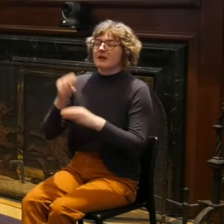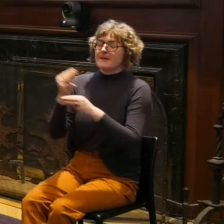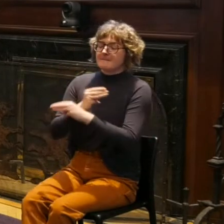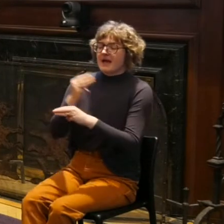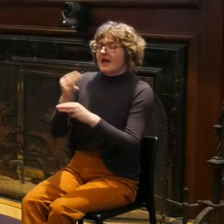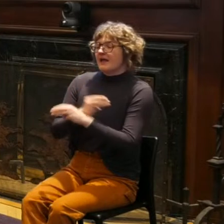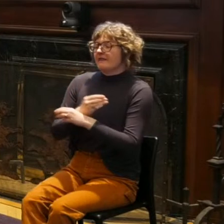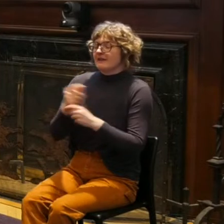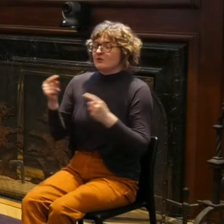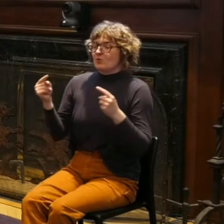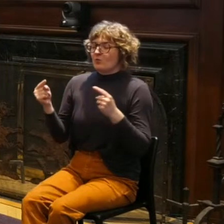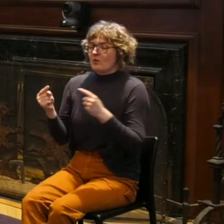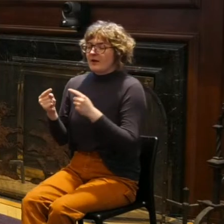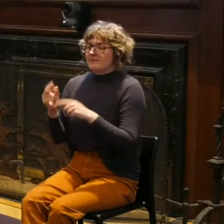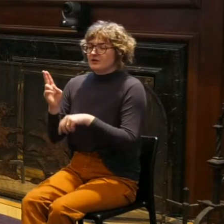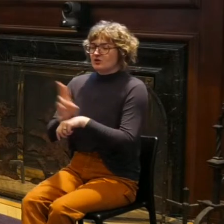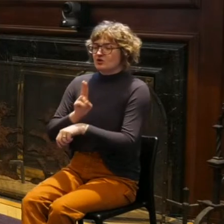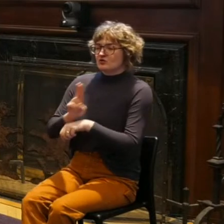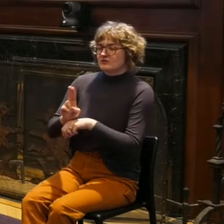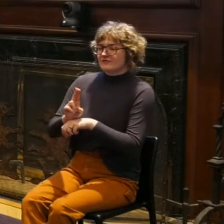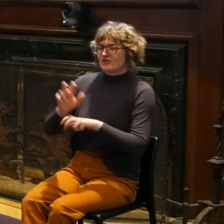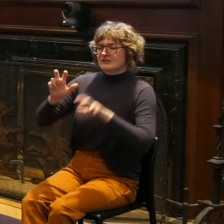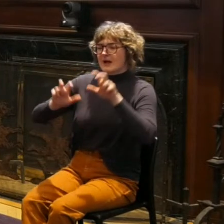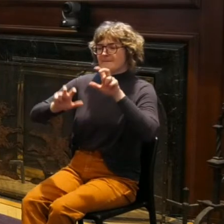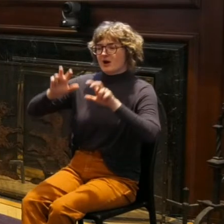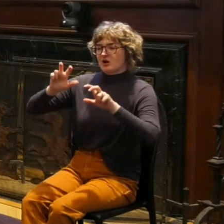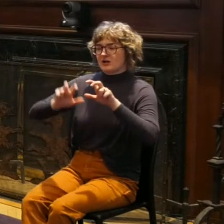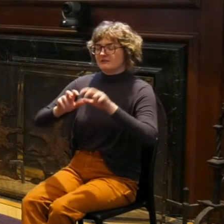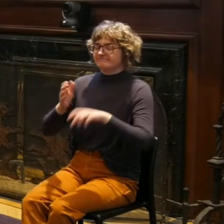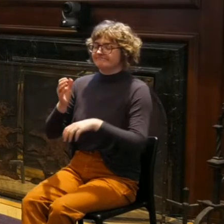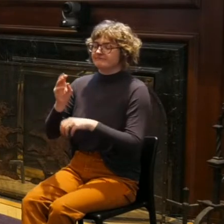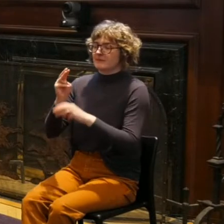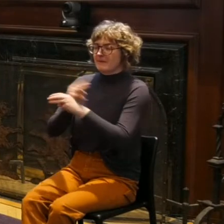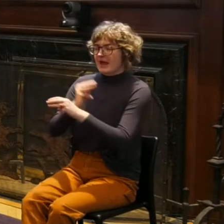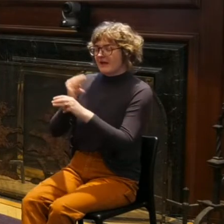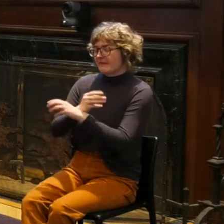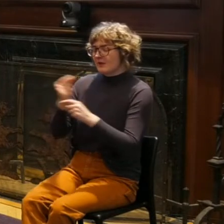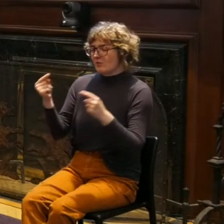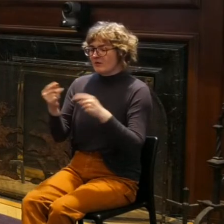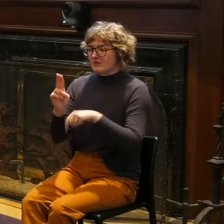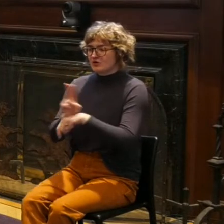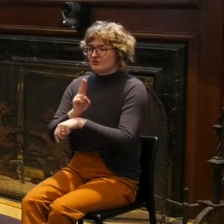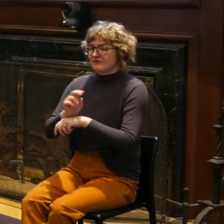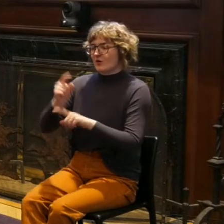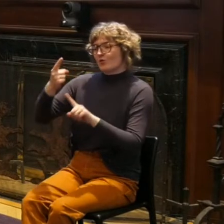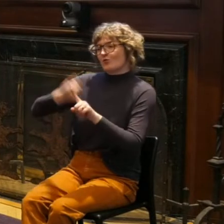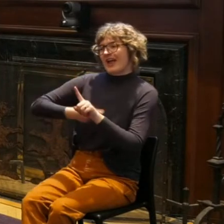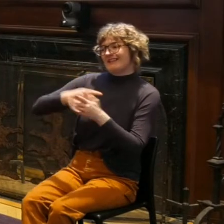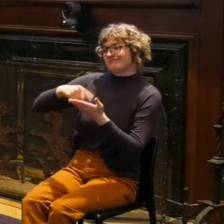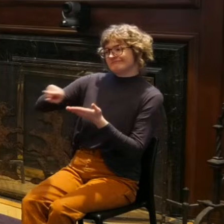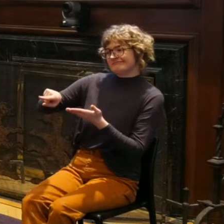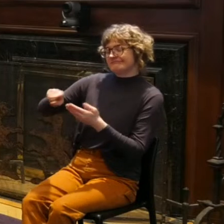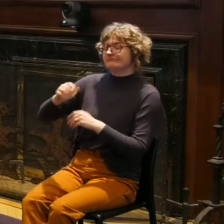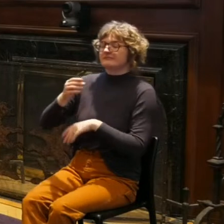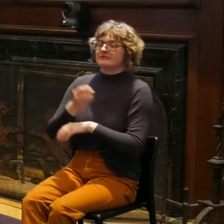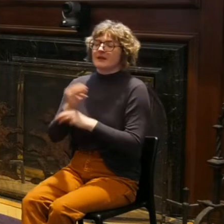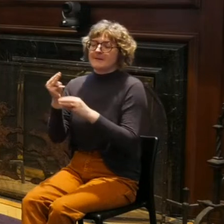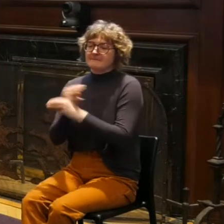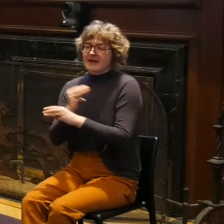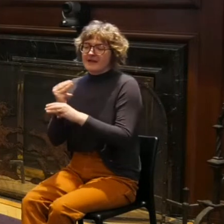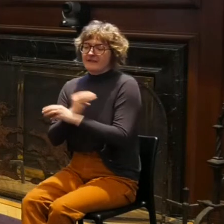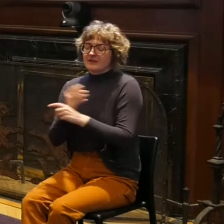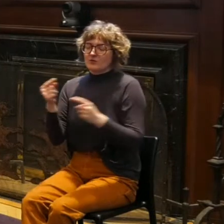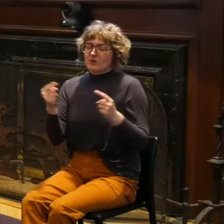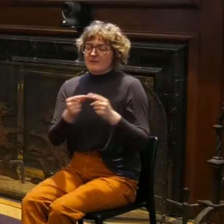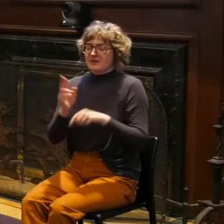a weapon when it is the stock market. Math is a weapon when it is rent. Math is a weapon